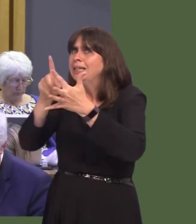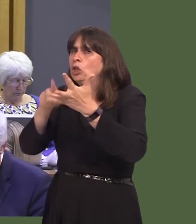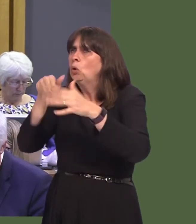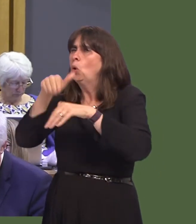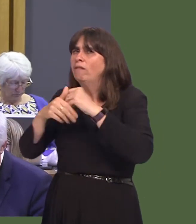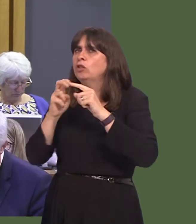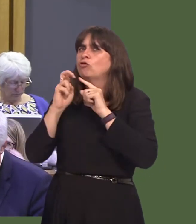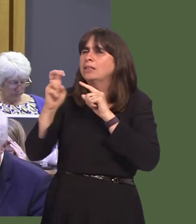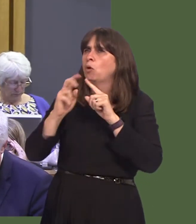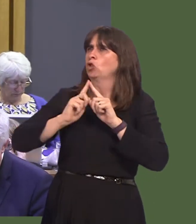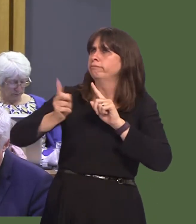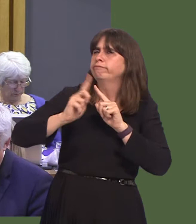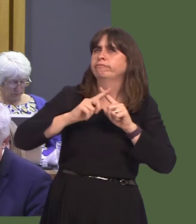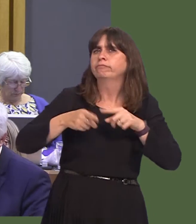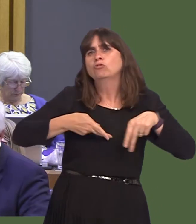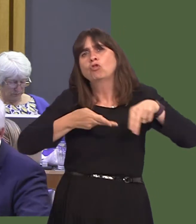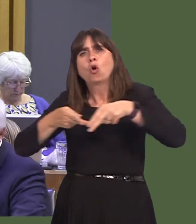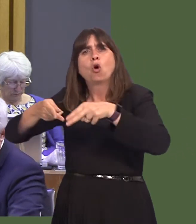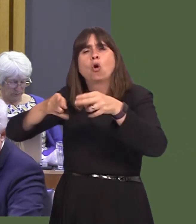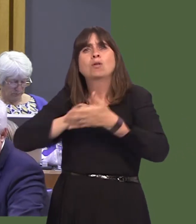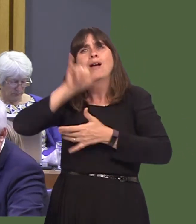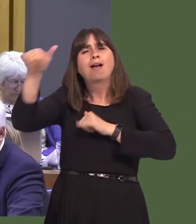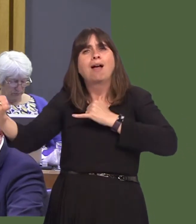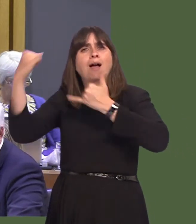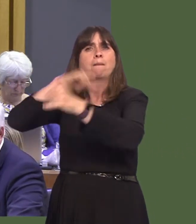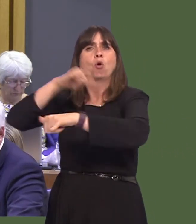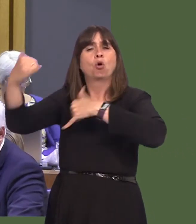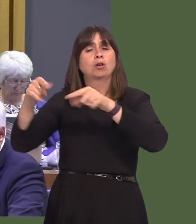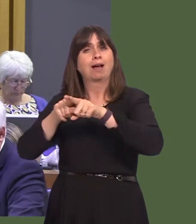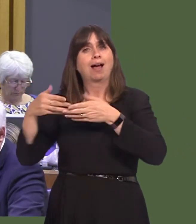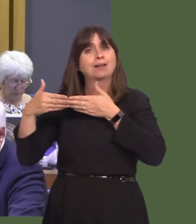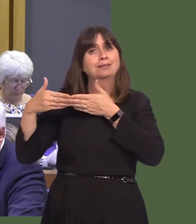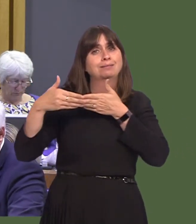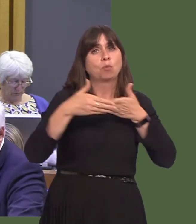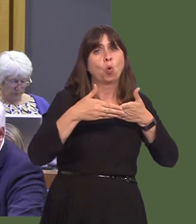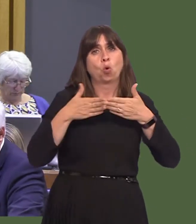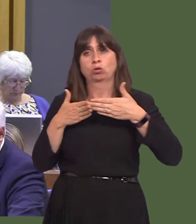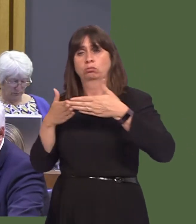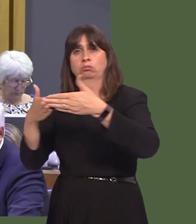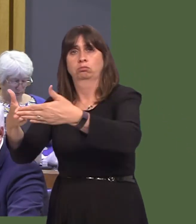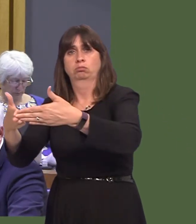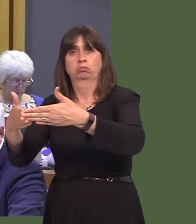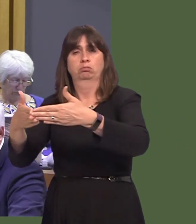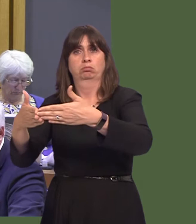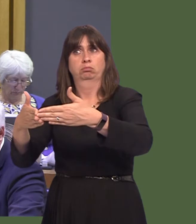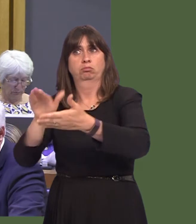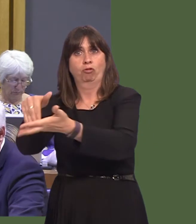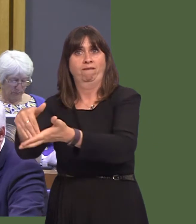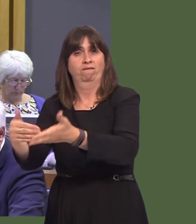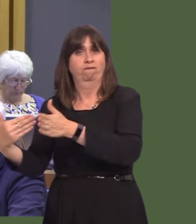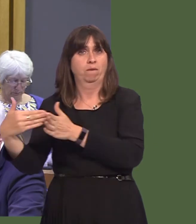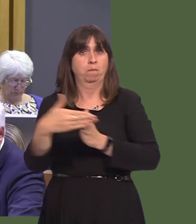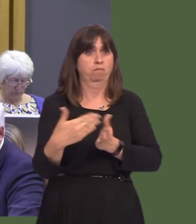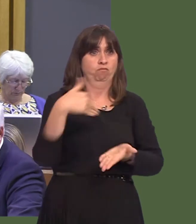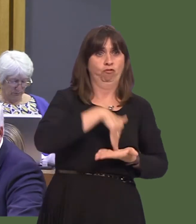transport infrastructure, our roads, rails, airports and seaports, will have a huge bearing on economic